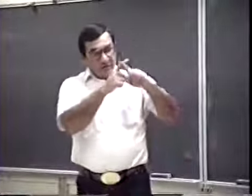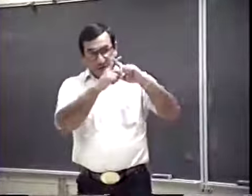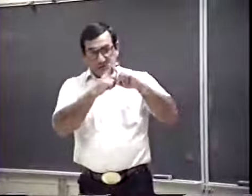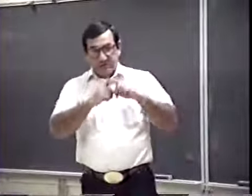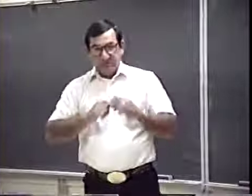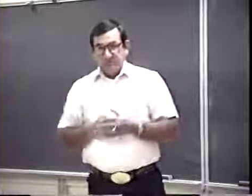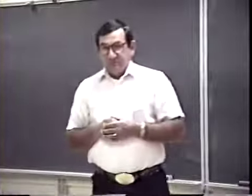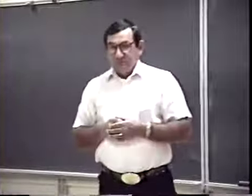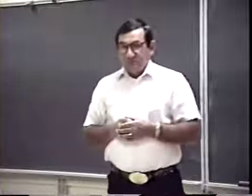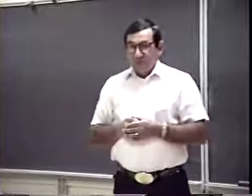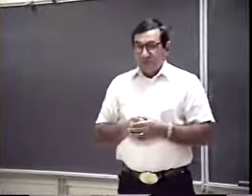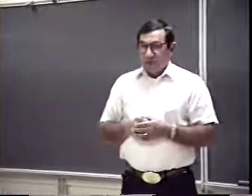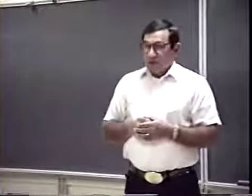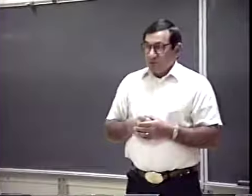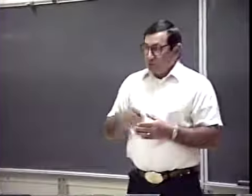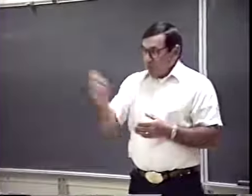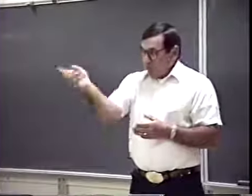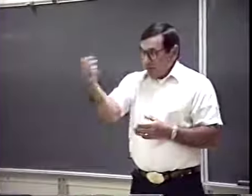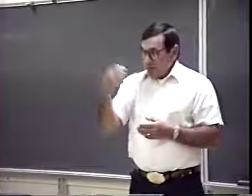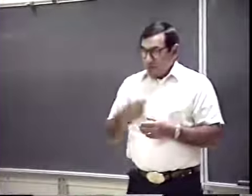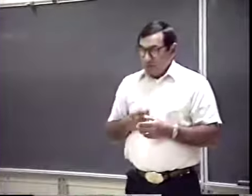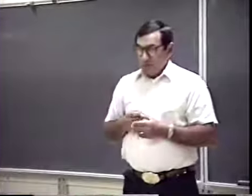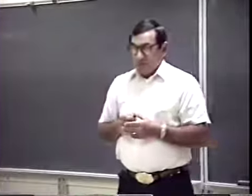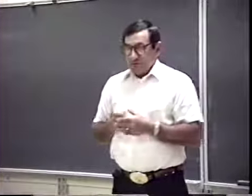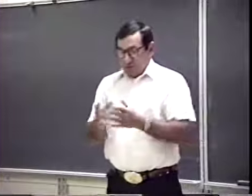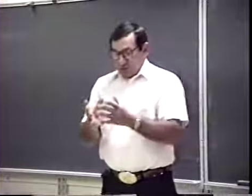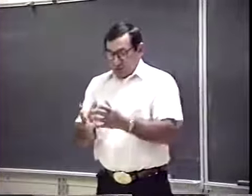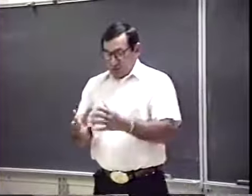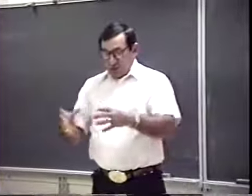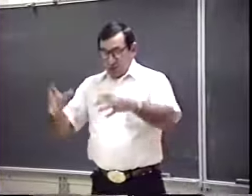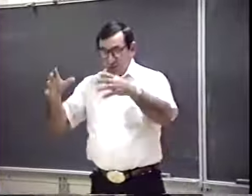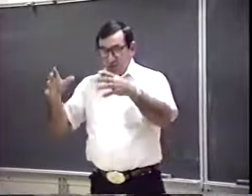lives. Bring me back a